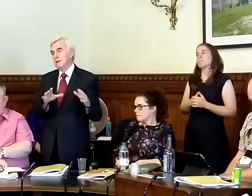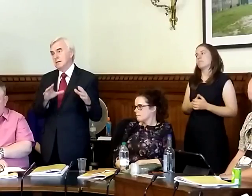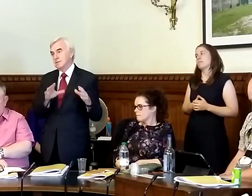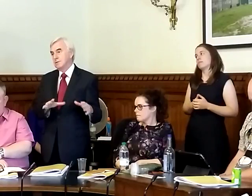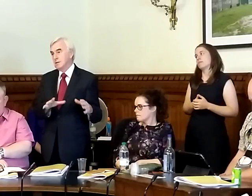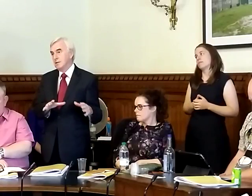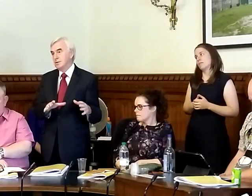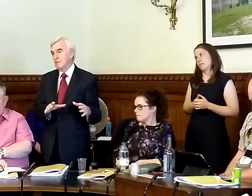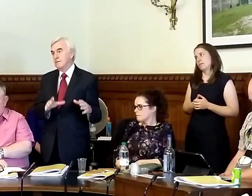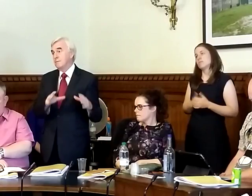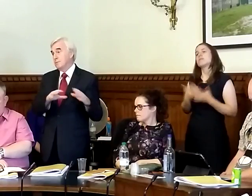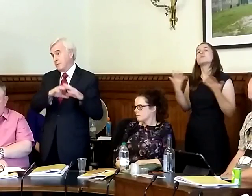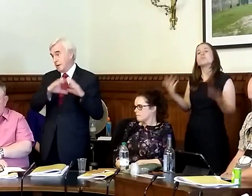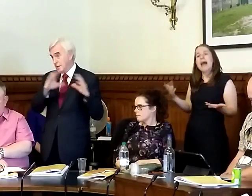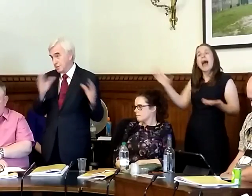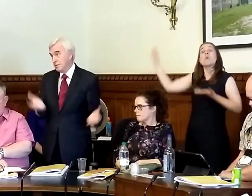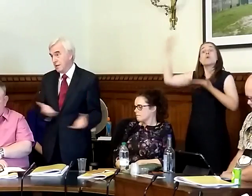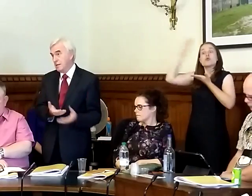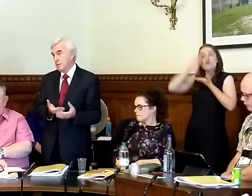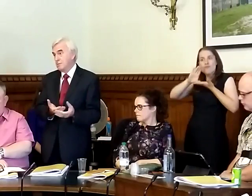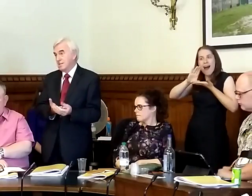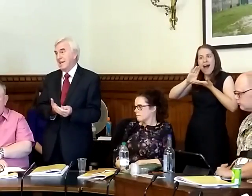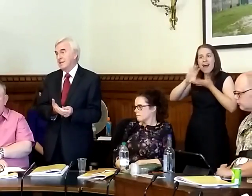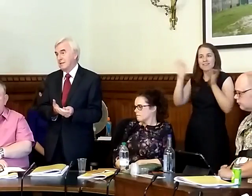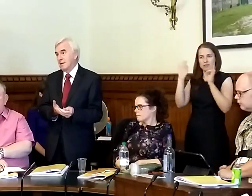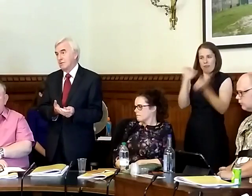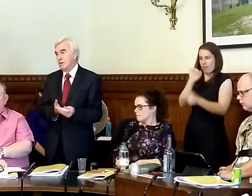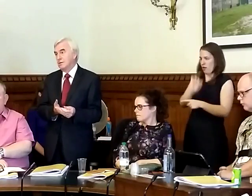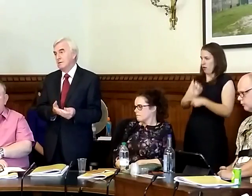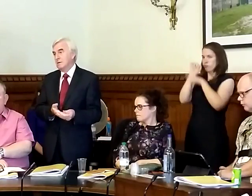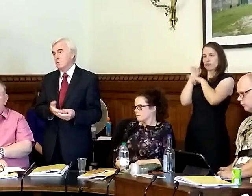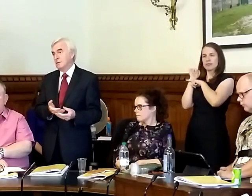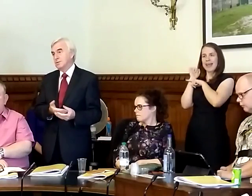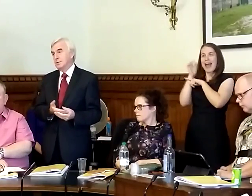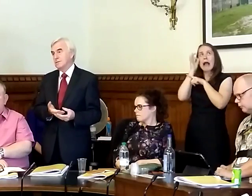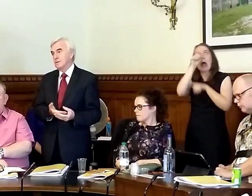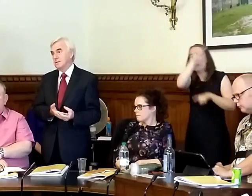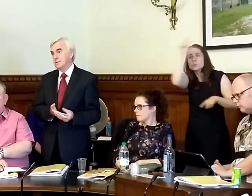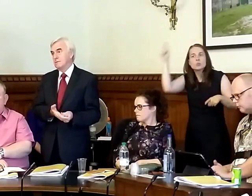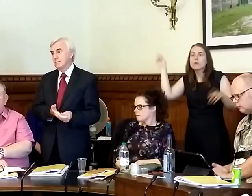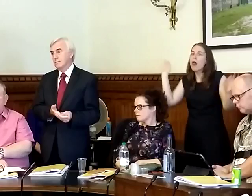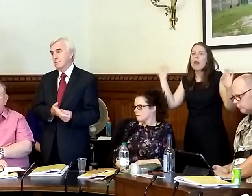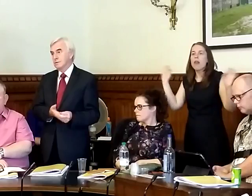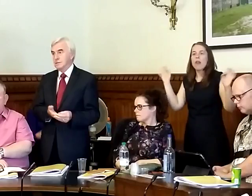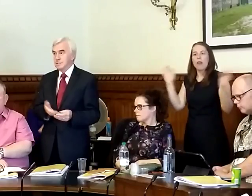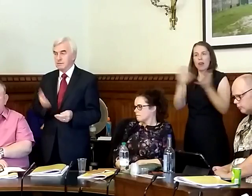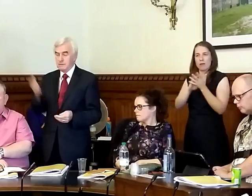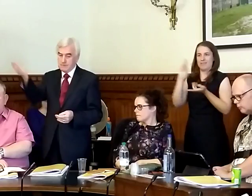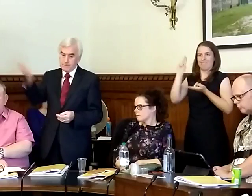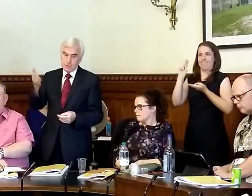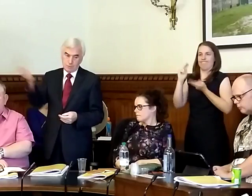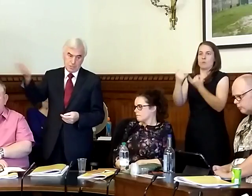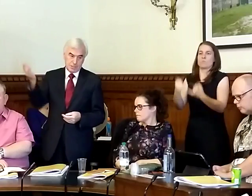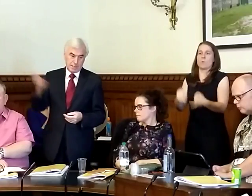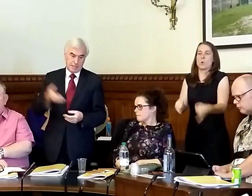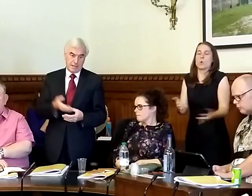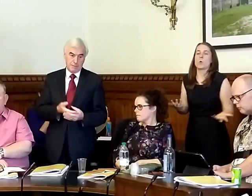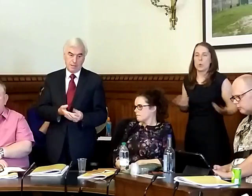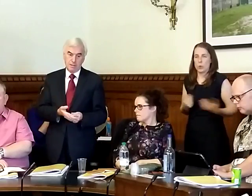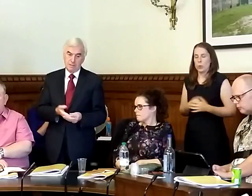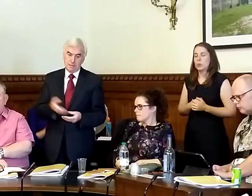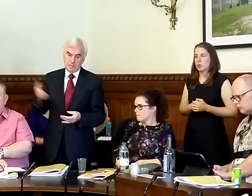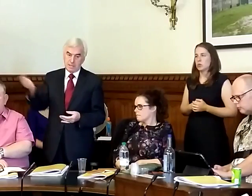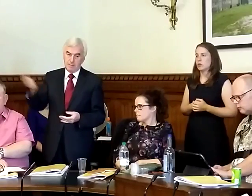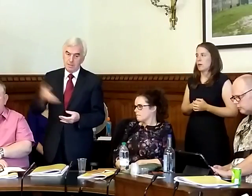grant, and as a result of the failure to legally protect that grant when it's transferred to local authorities. Now, the question